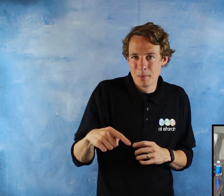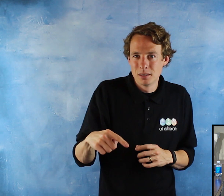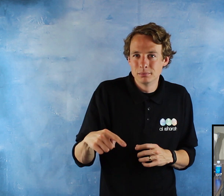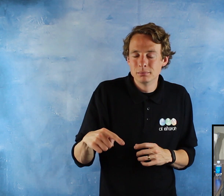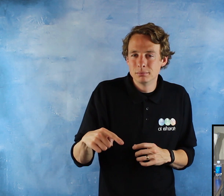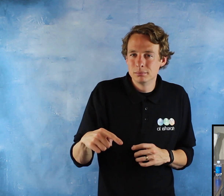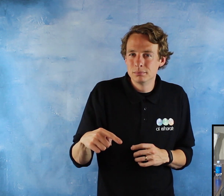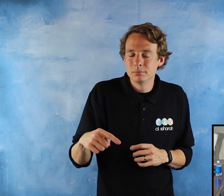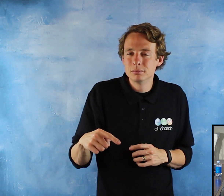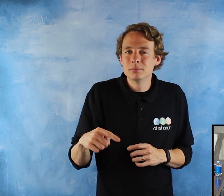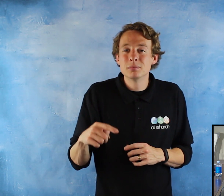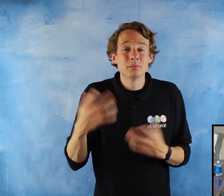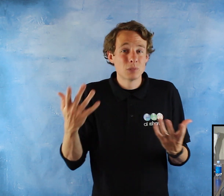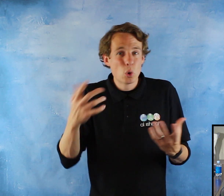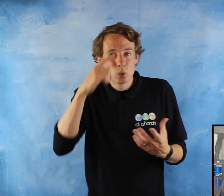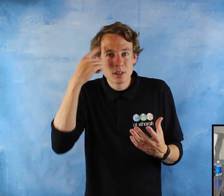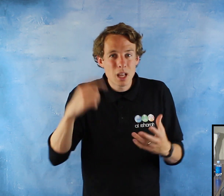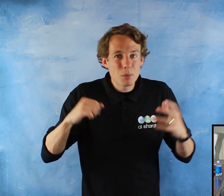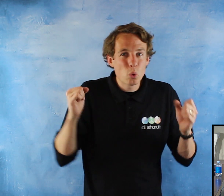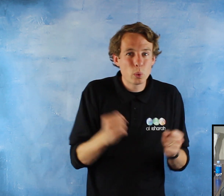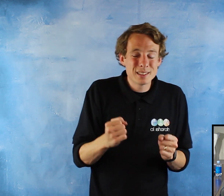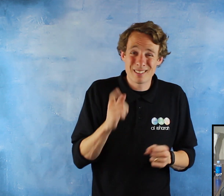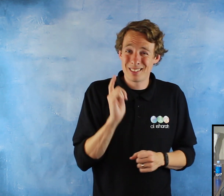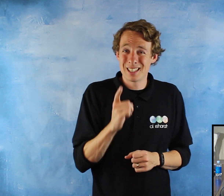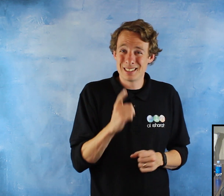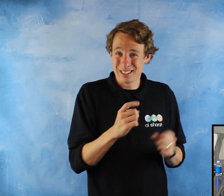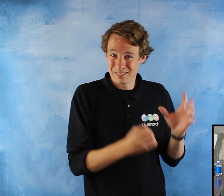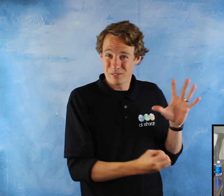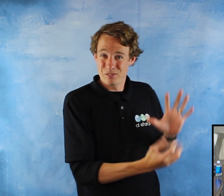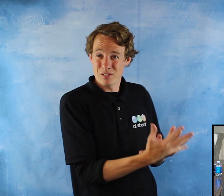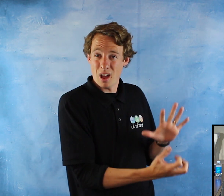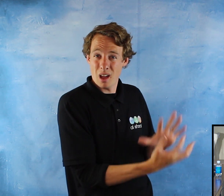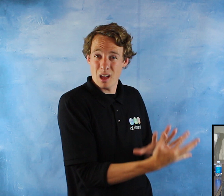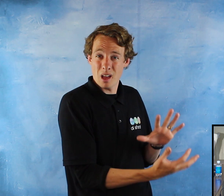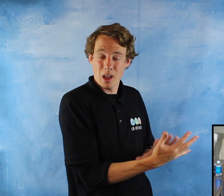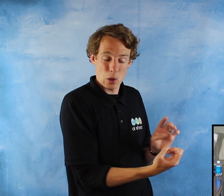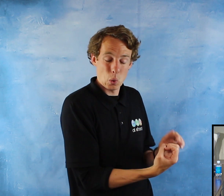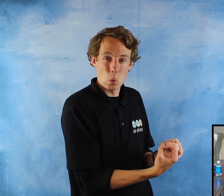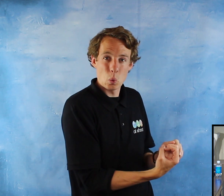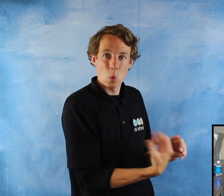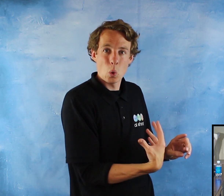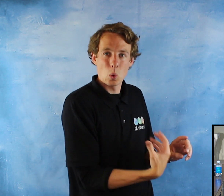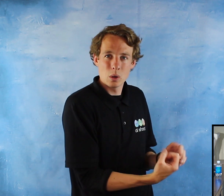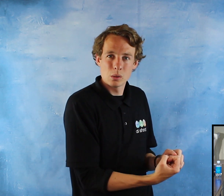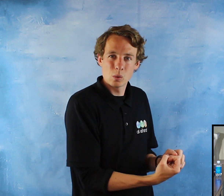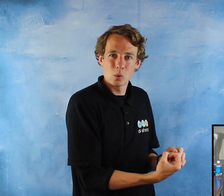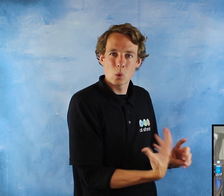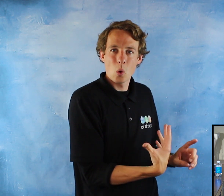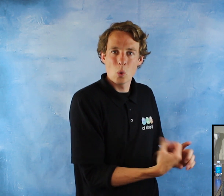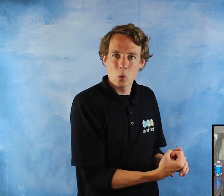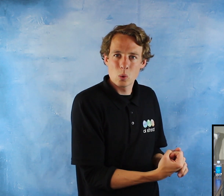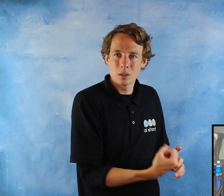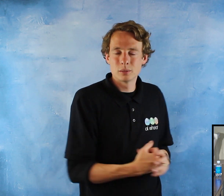hot, extreme hot weather, this is from there, and Allah subhanahu wa ta'ala giving us a test. How could be the hellfire